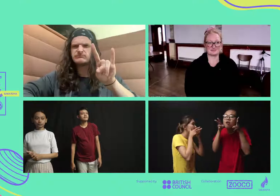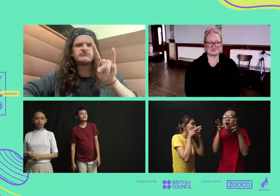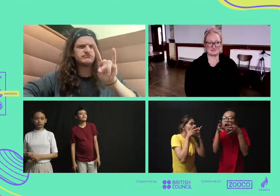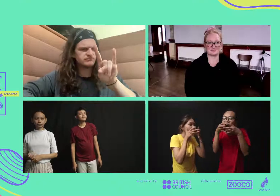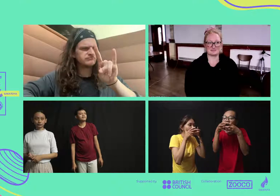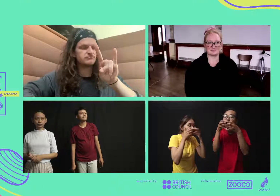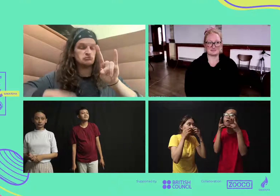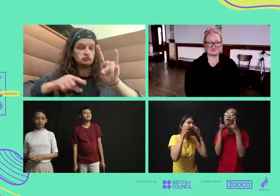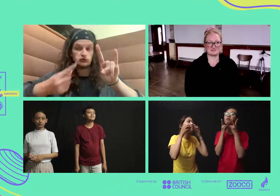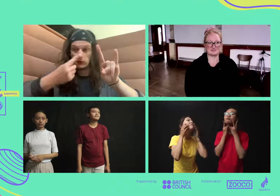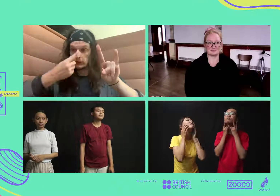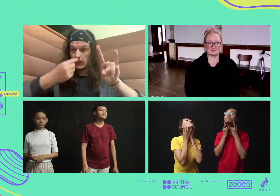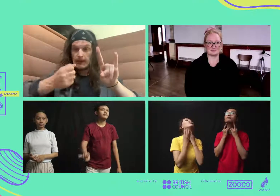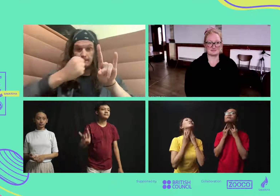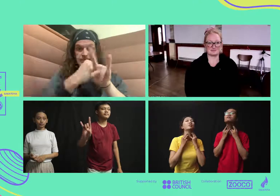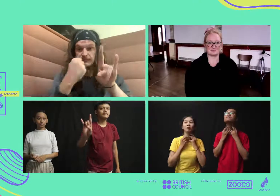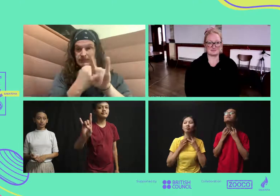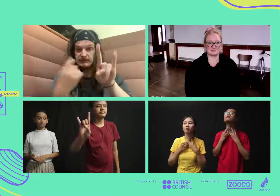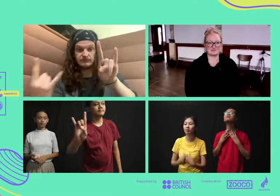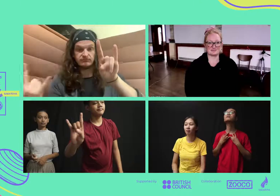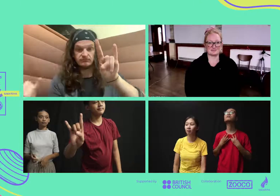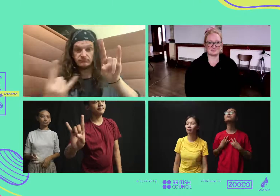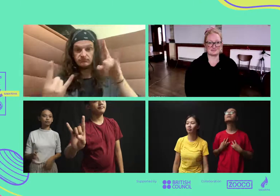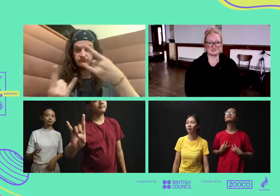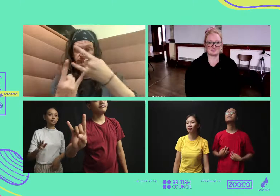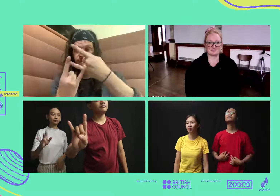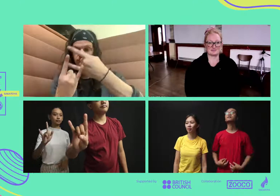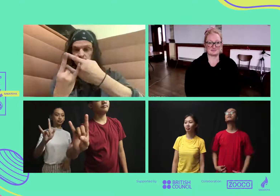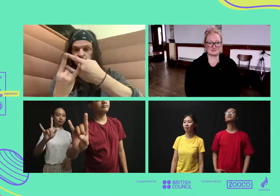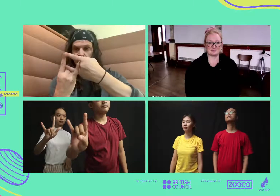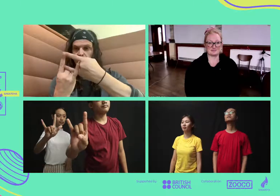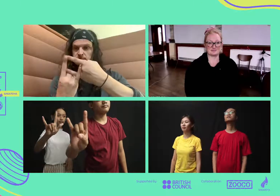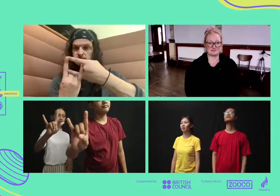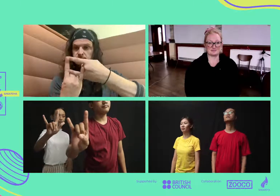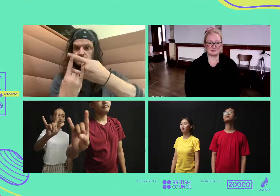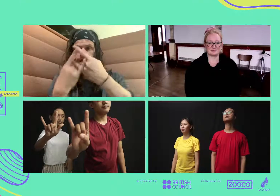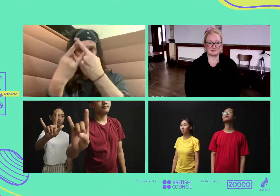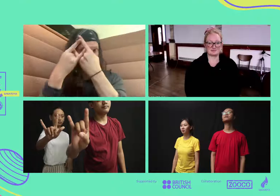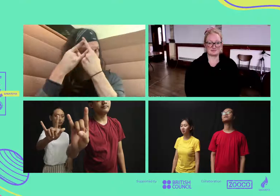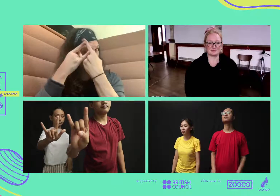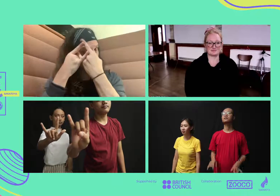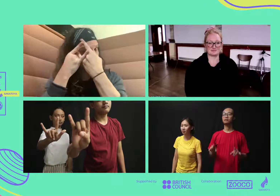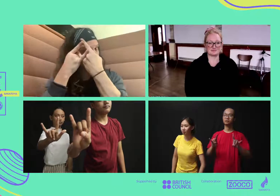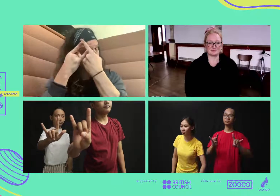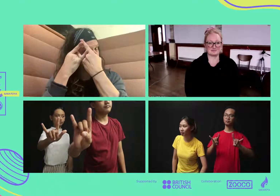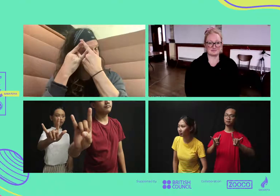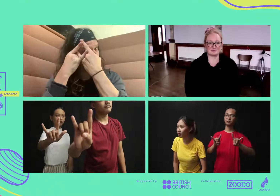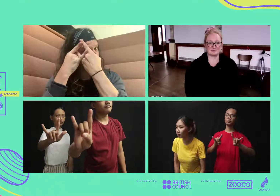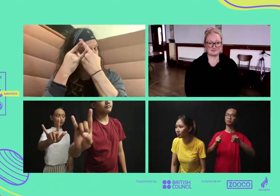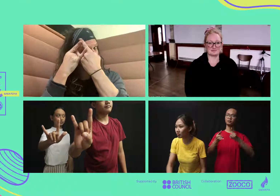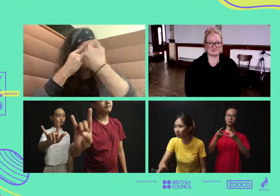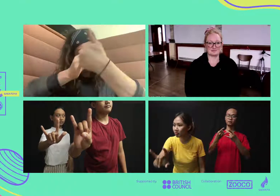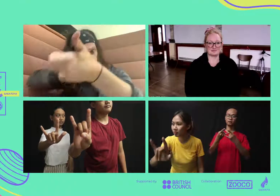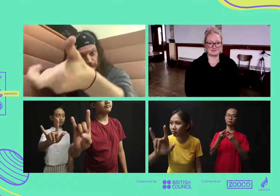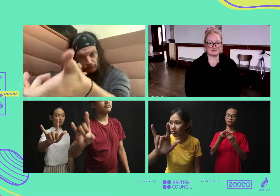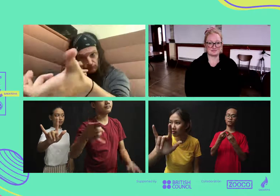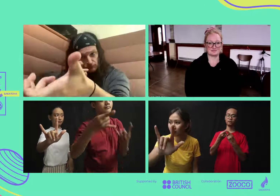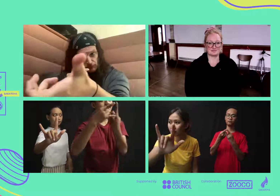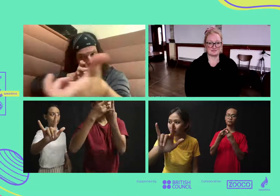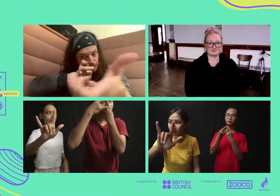So somebody did this handshake at the beginning, didn't they? So this could be used this